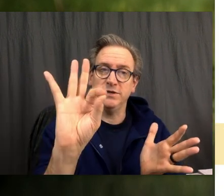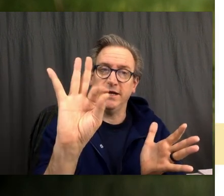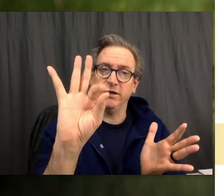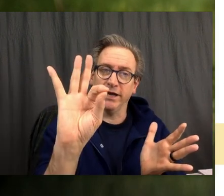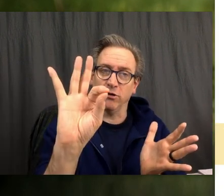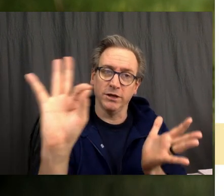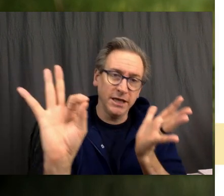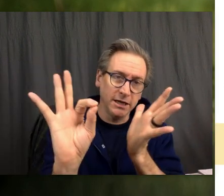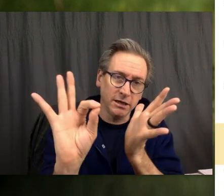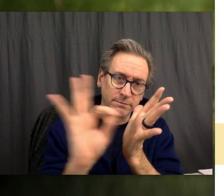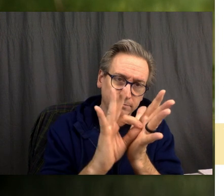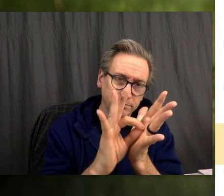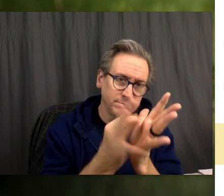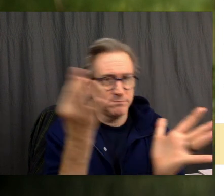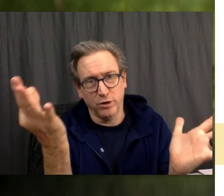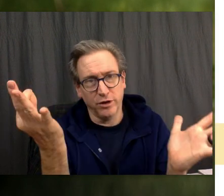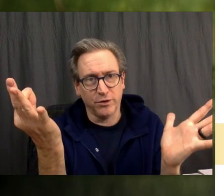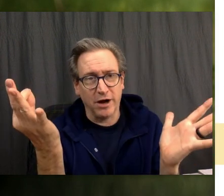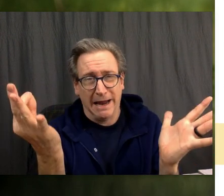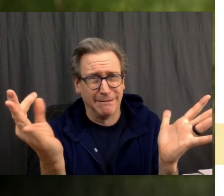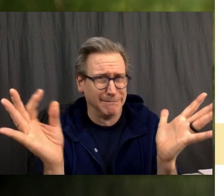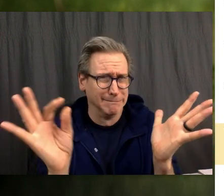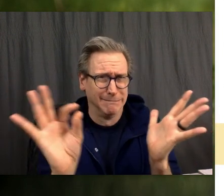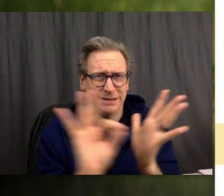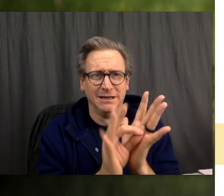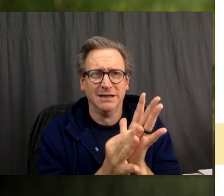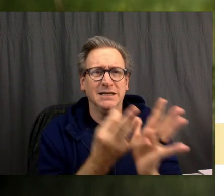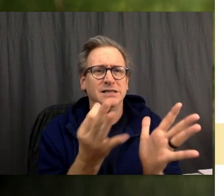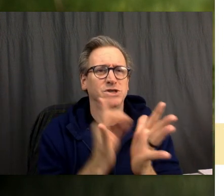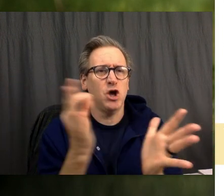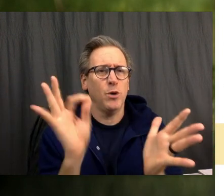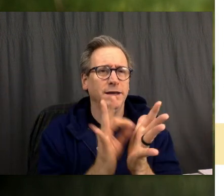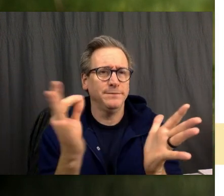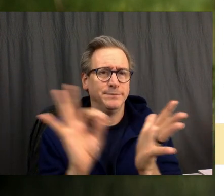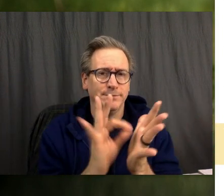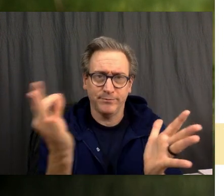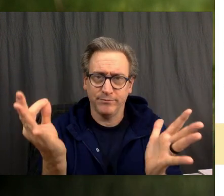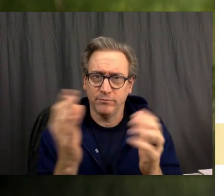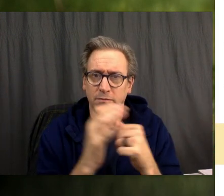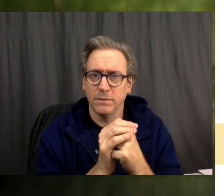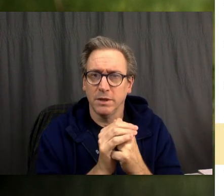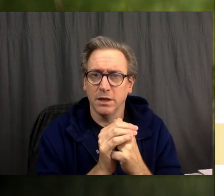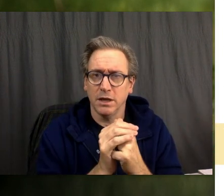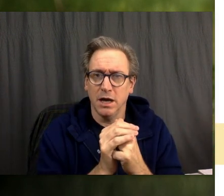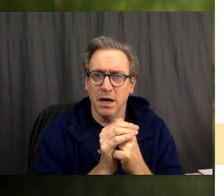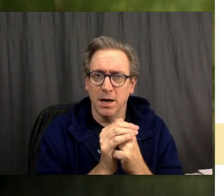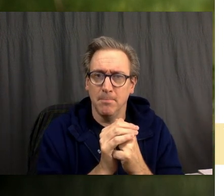So you take it like you're holding a needle, put it through your hand. So sewing.